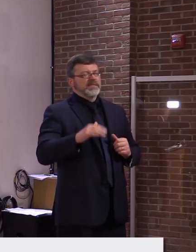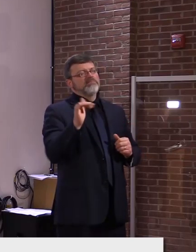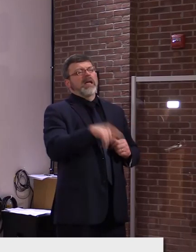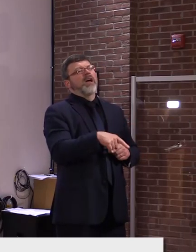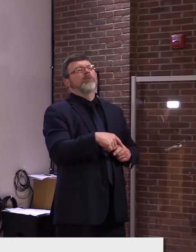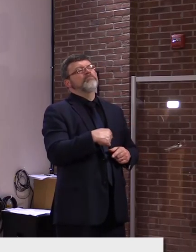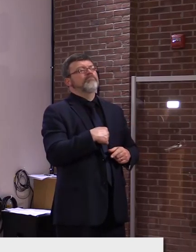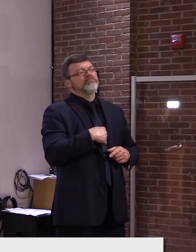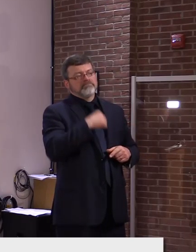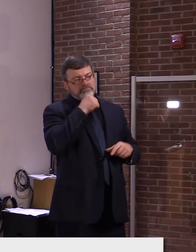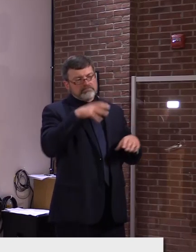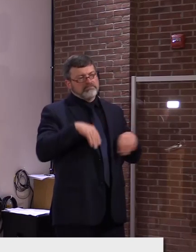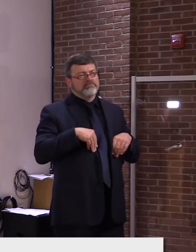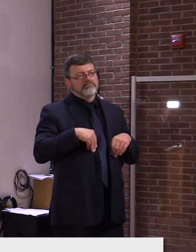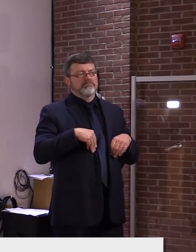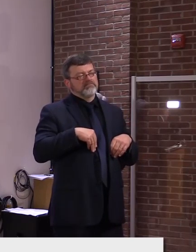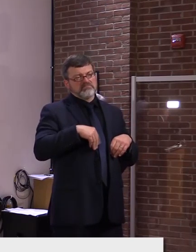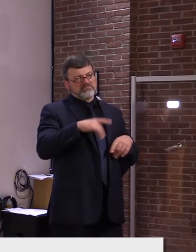Thank you.